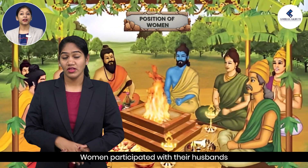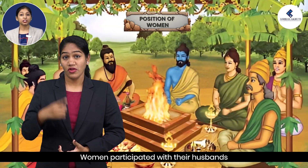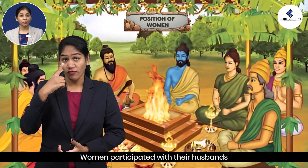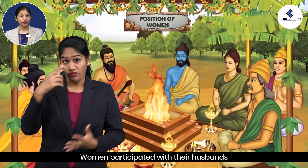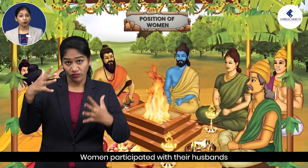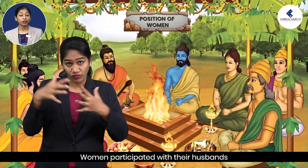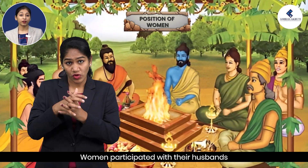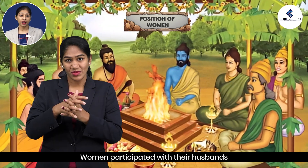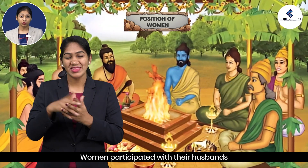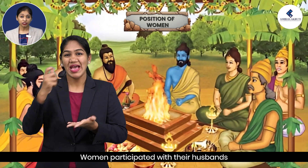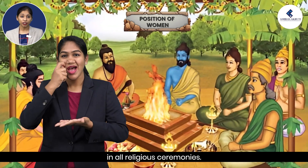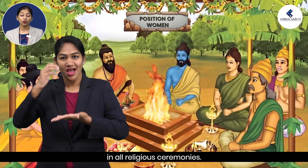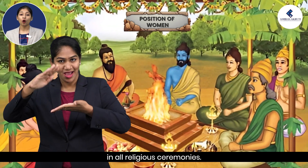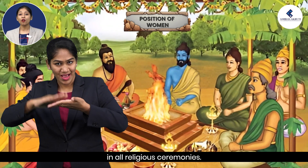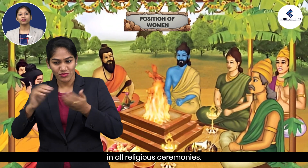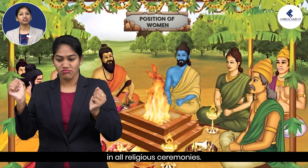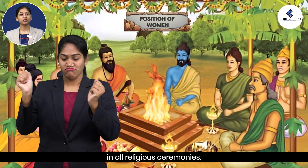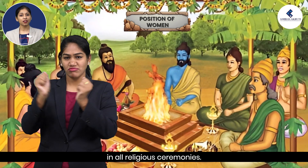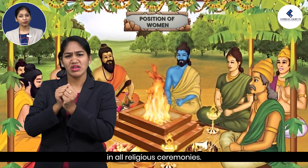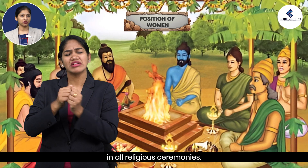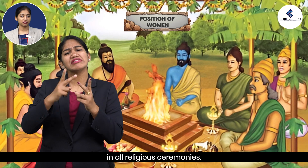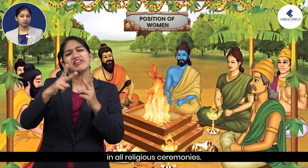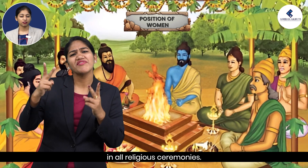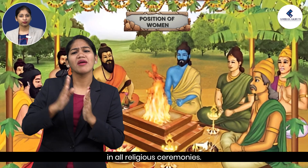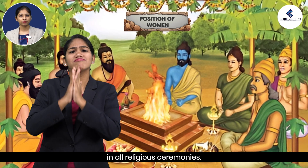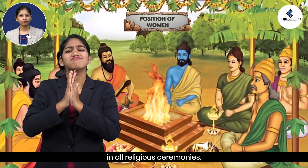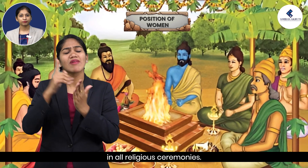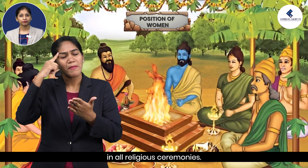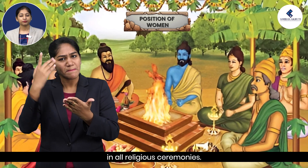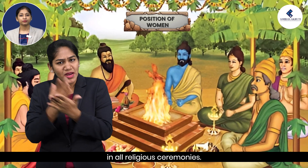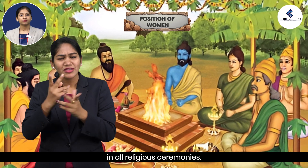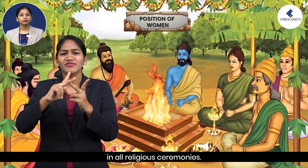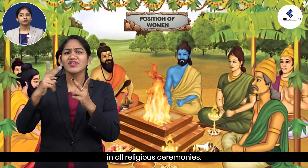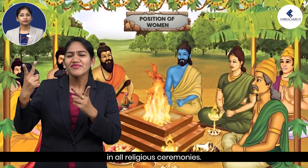Women participated with their husbands in all religious ceremonies.